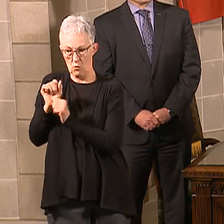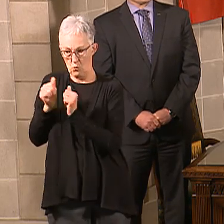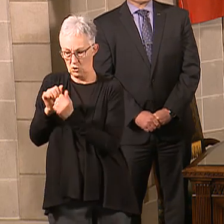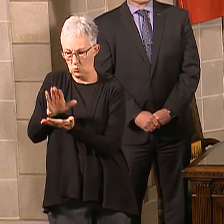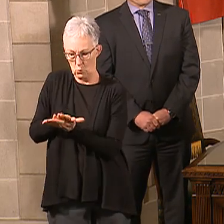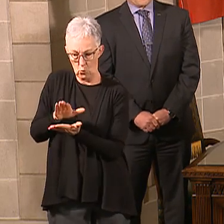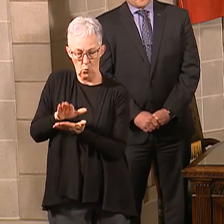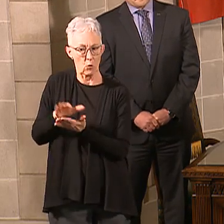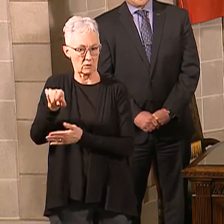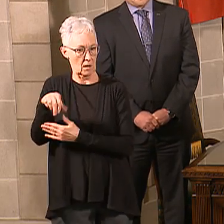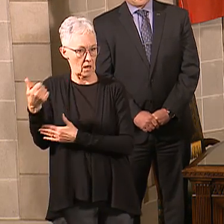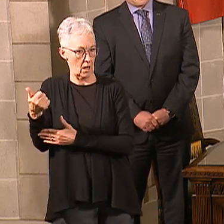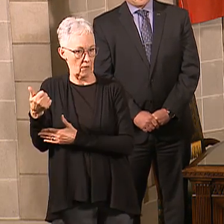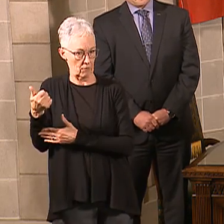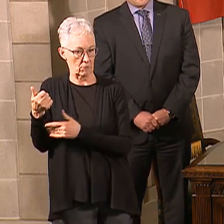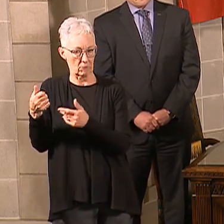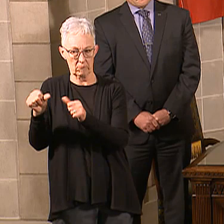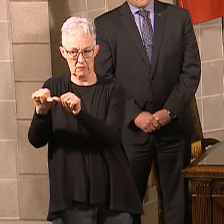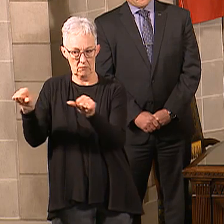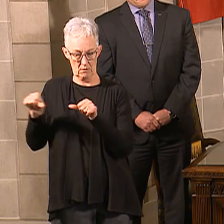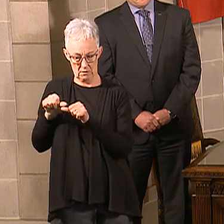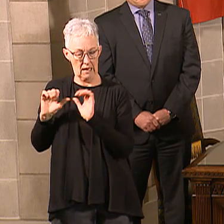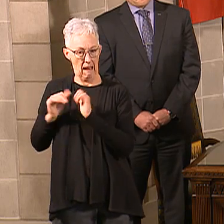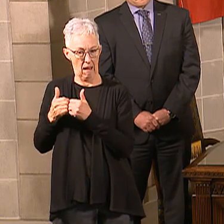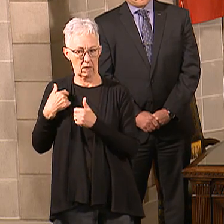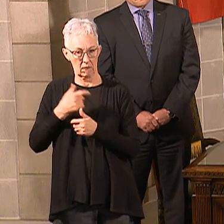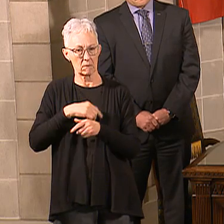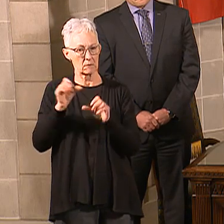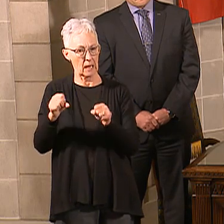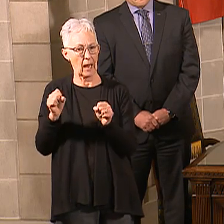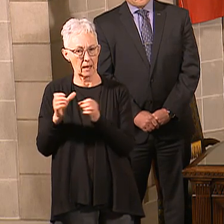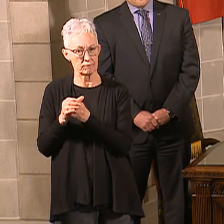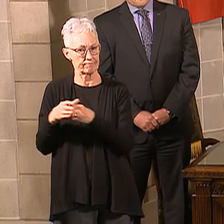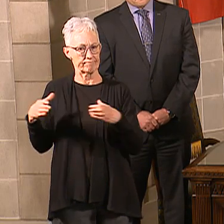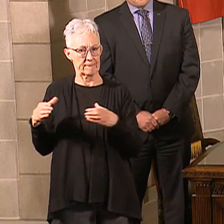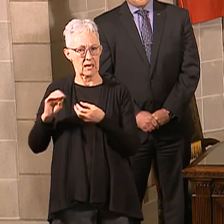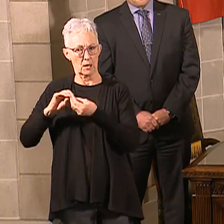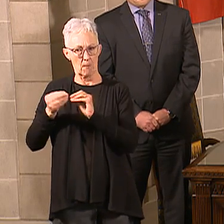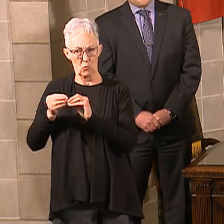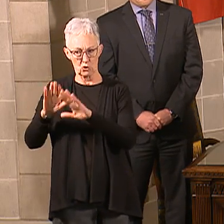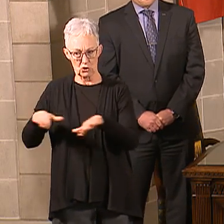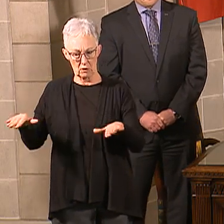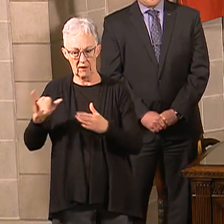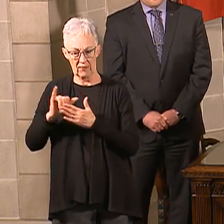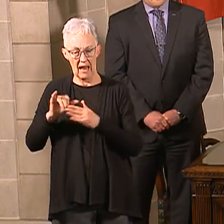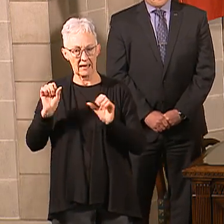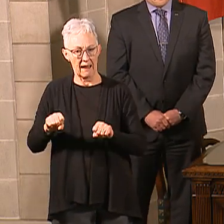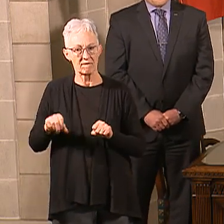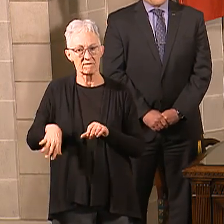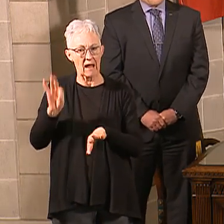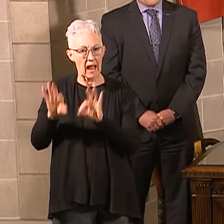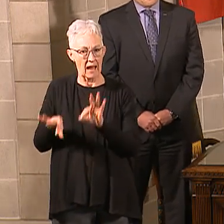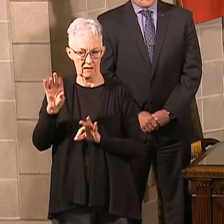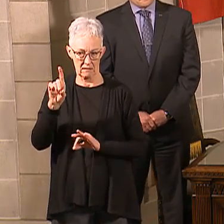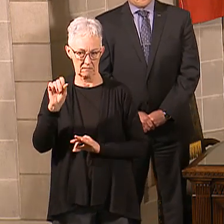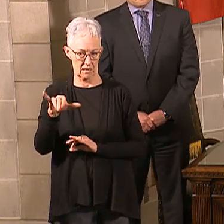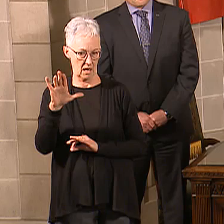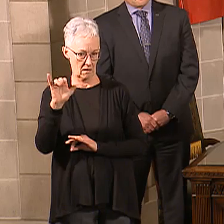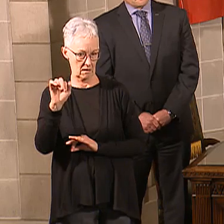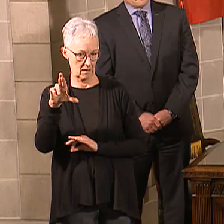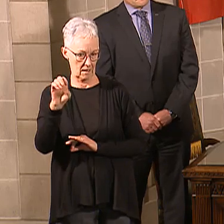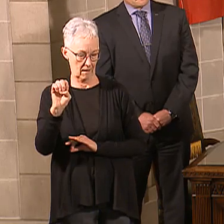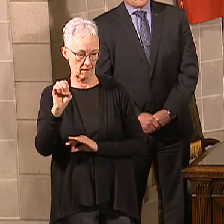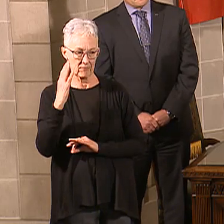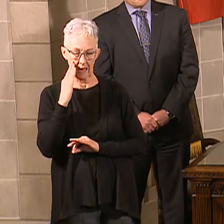we expand that child care capacity going forward. So I know that it's impacting parents. Another thing parents can do is work